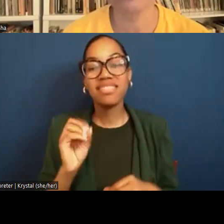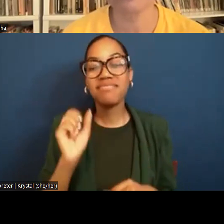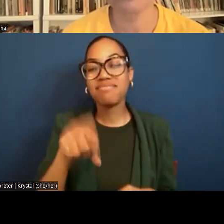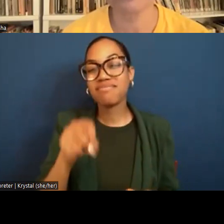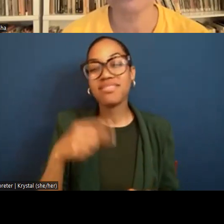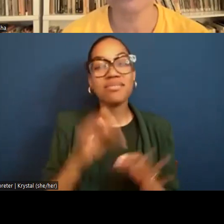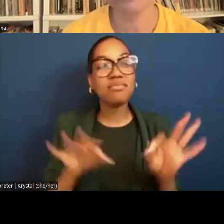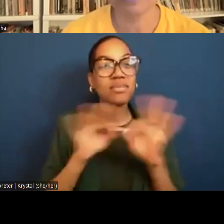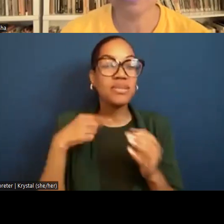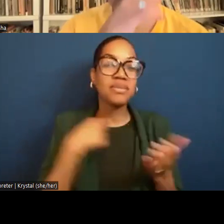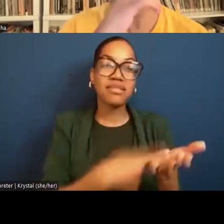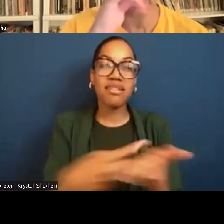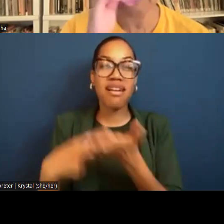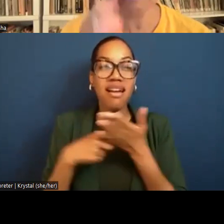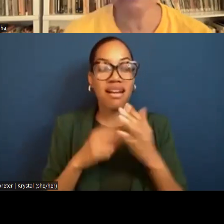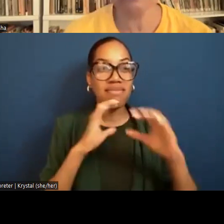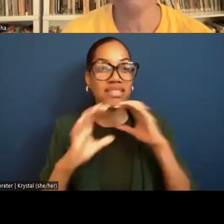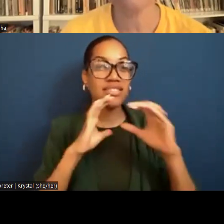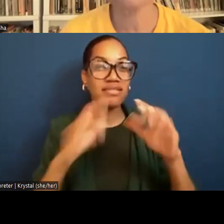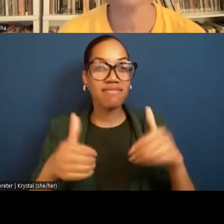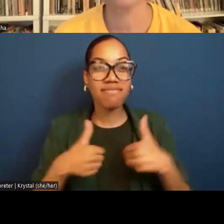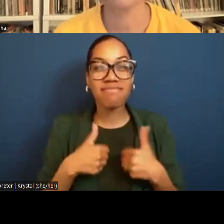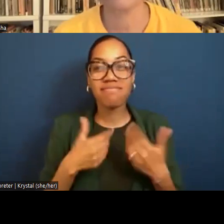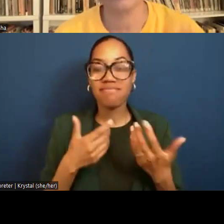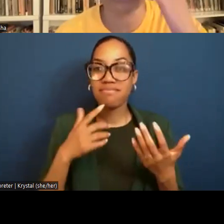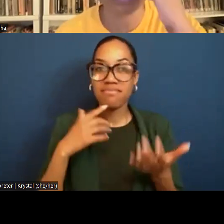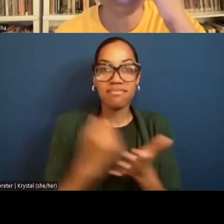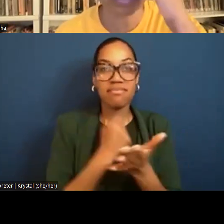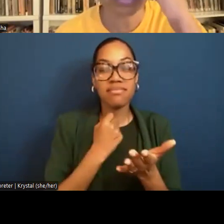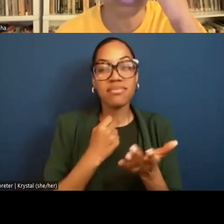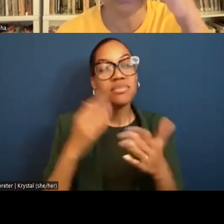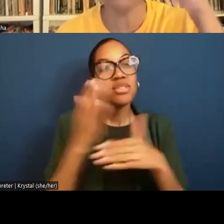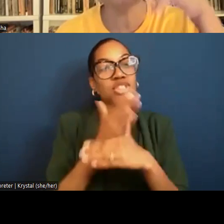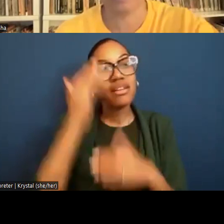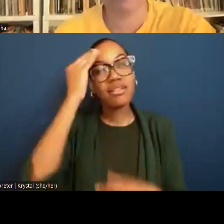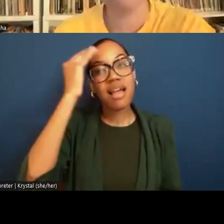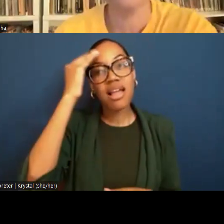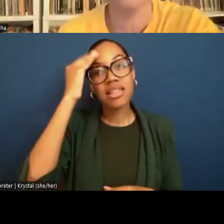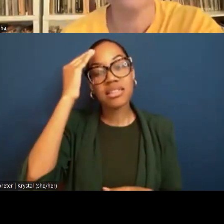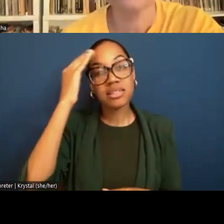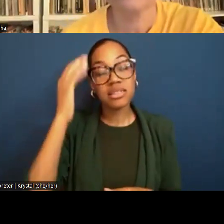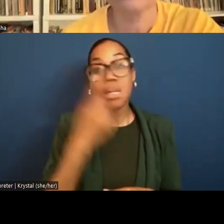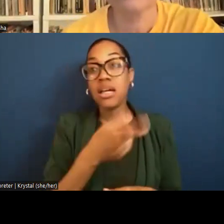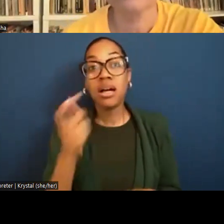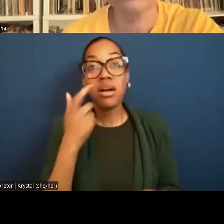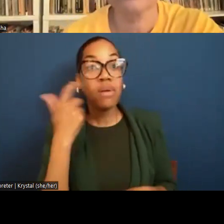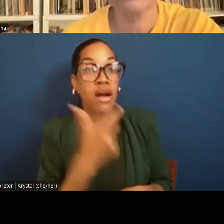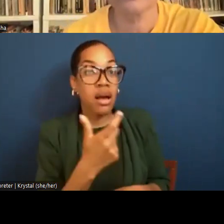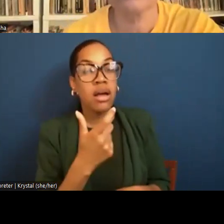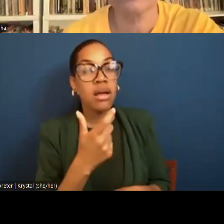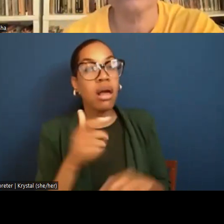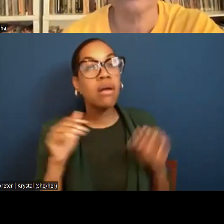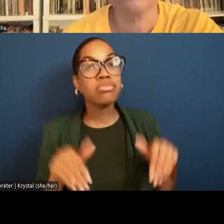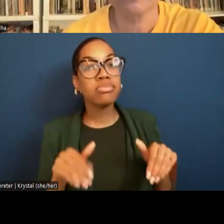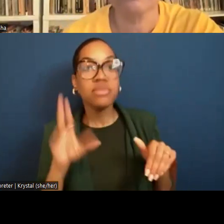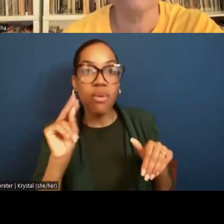and we share this knowledge, and that everyone who is listening listens and then moves to action